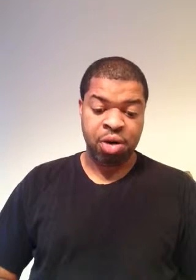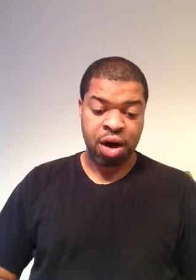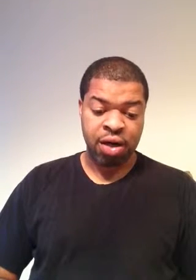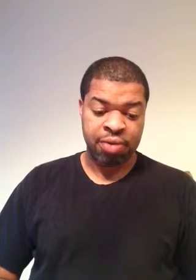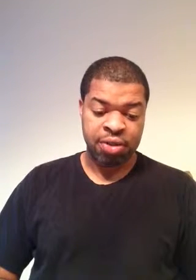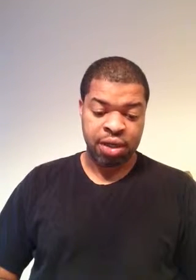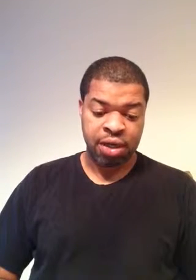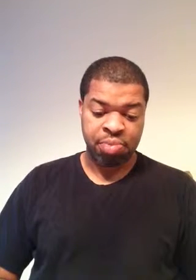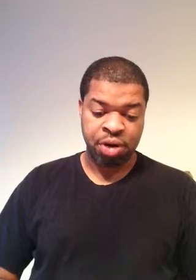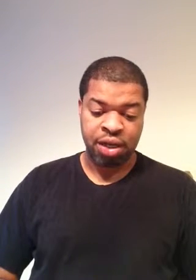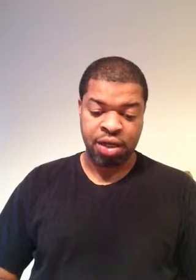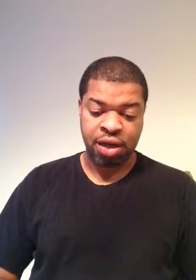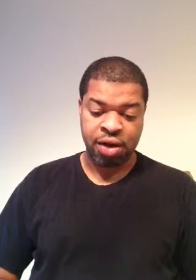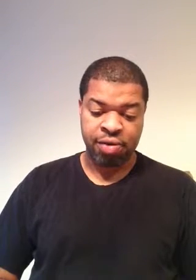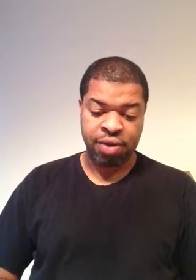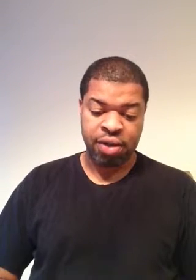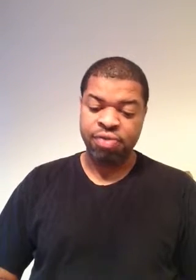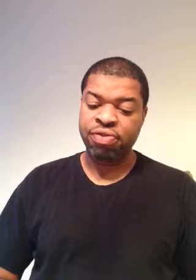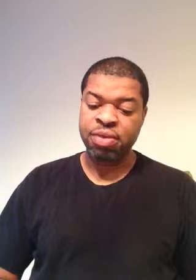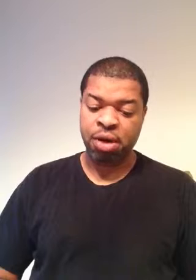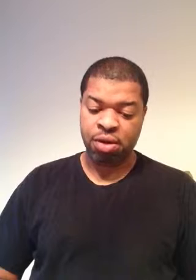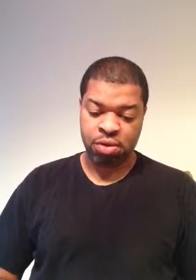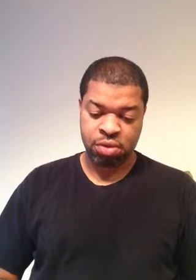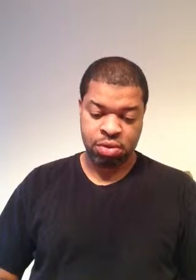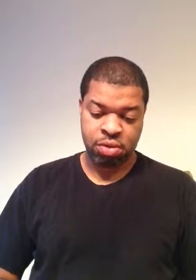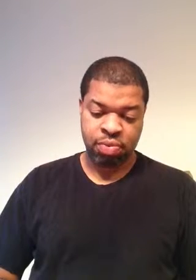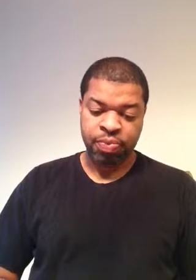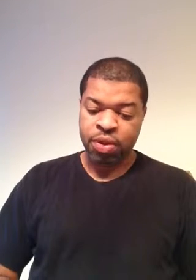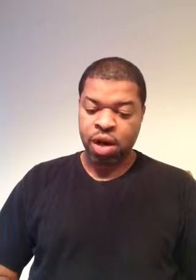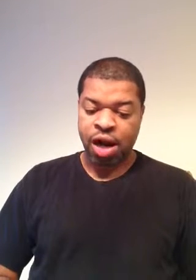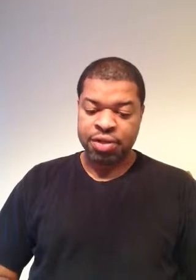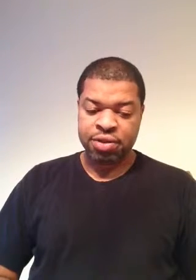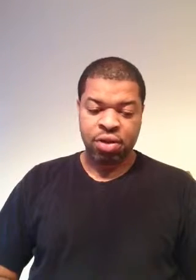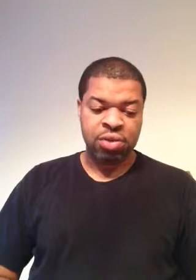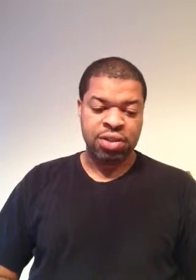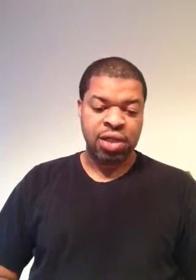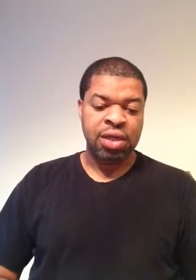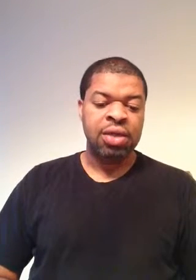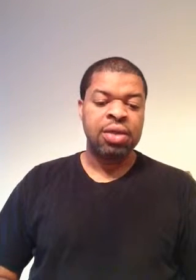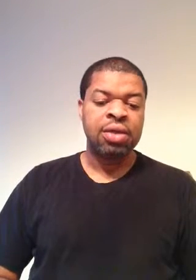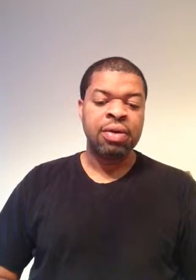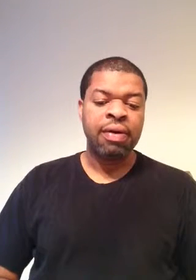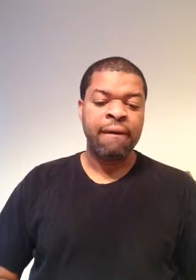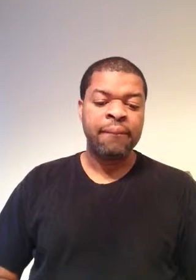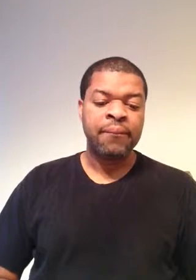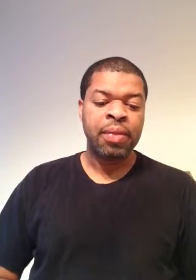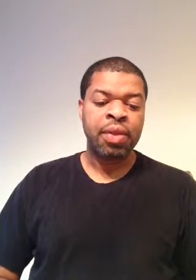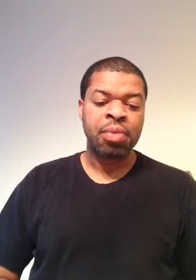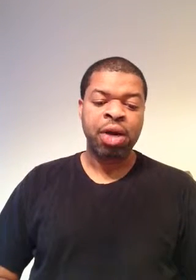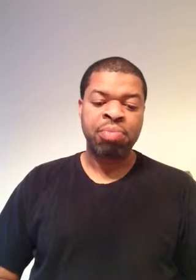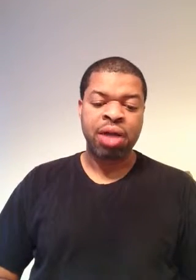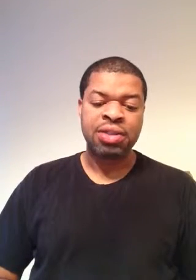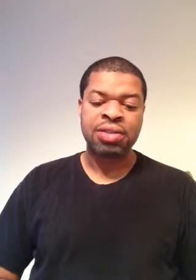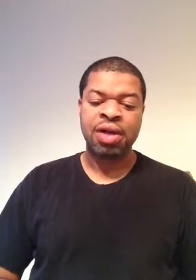part of the breaking of the female. All right. So this is under the breaking process of